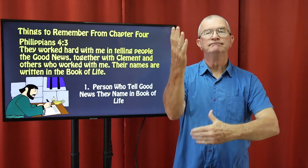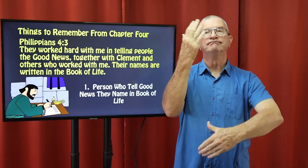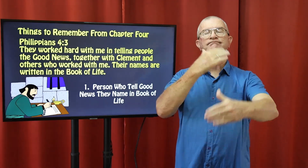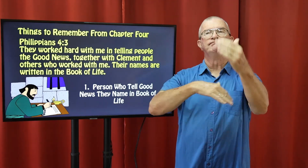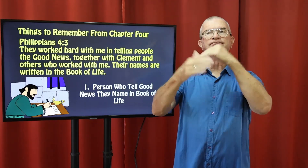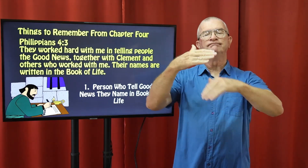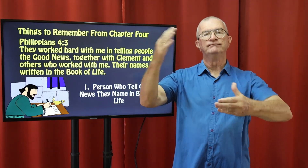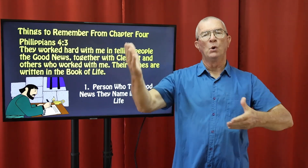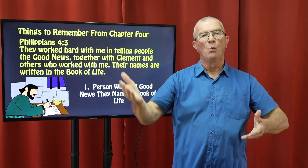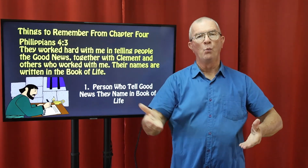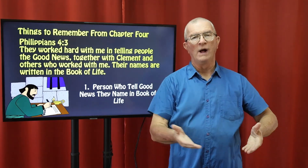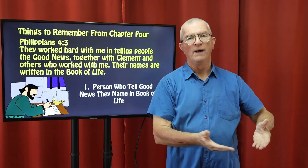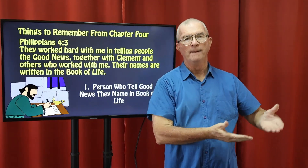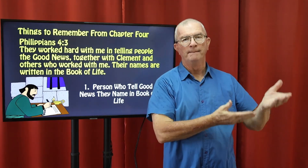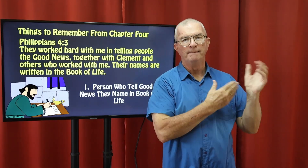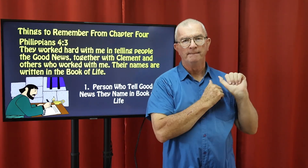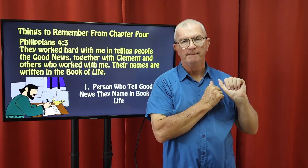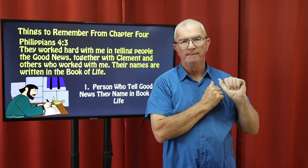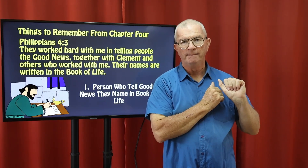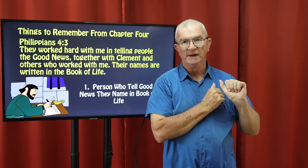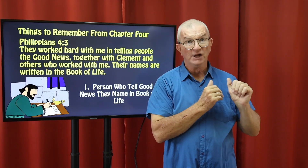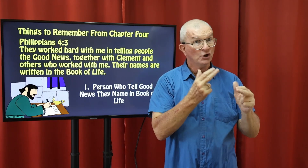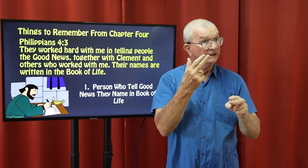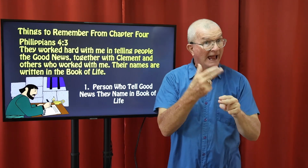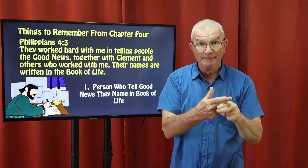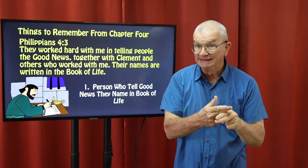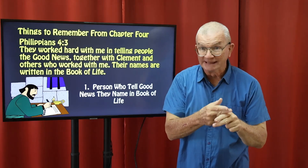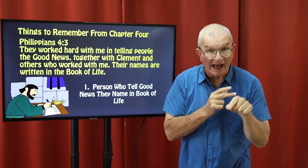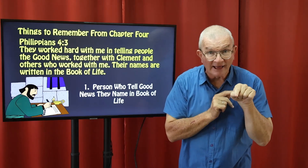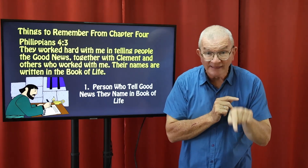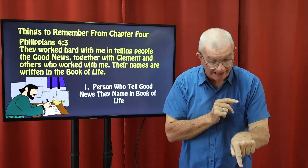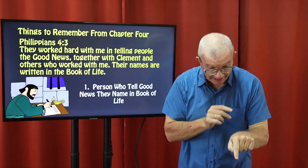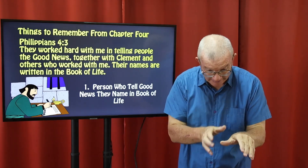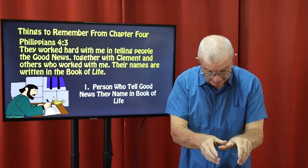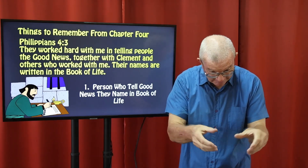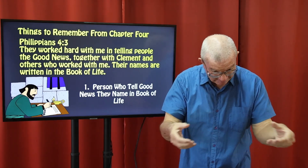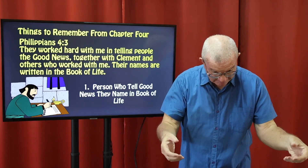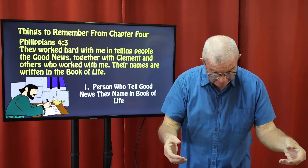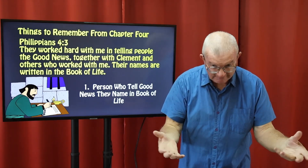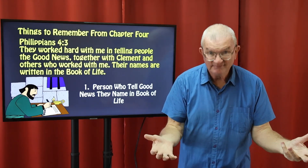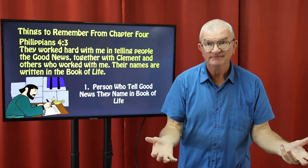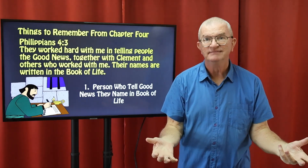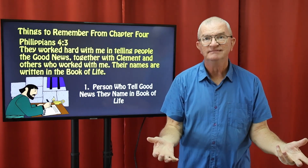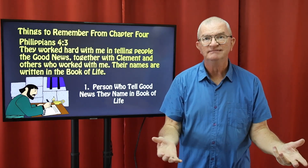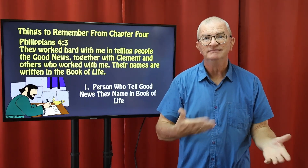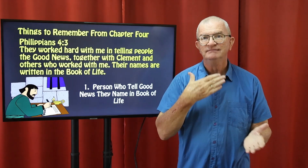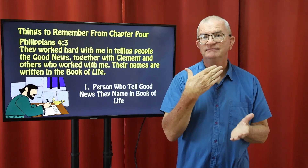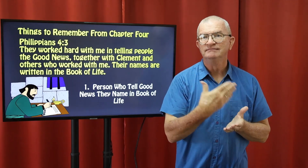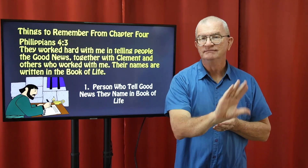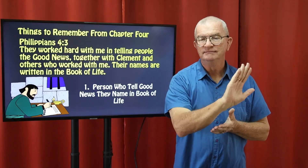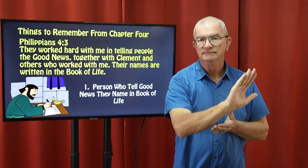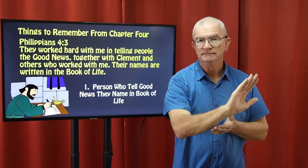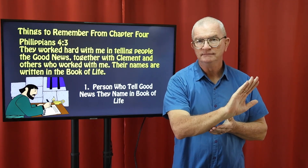If your name is in there, you're welcomed into heaven. Your name is not there in that book, you're